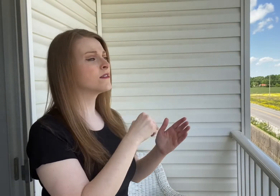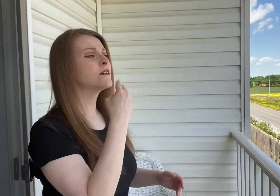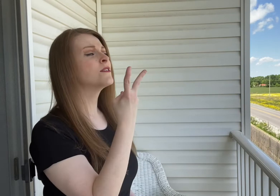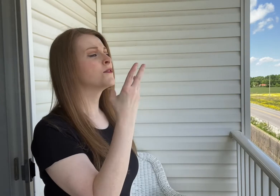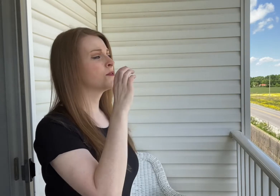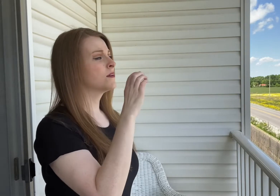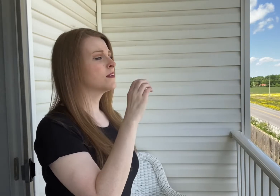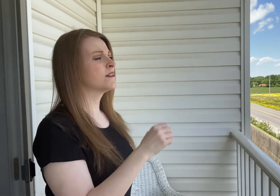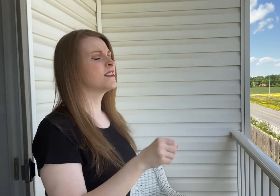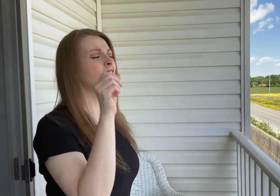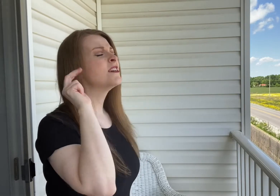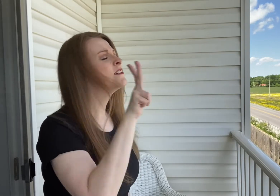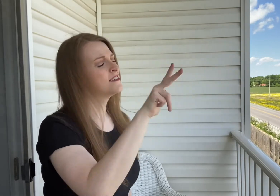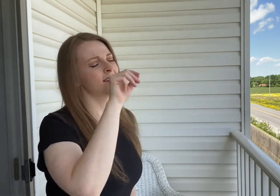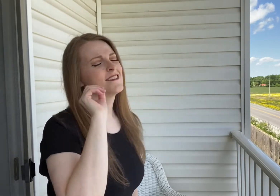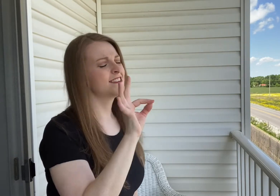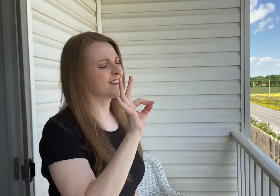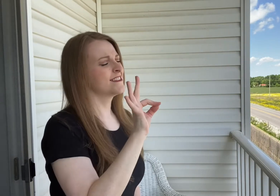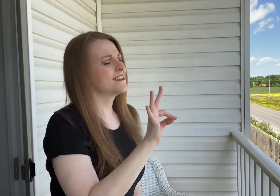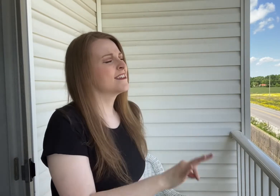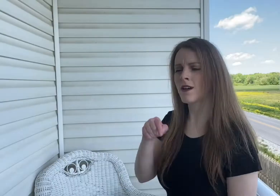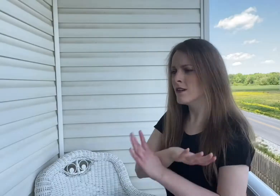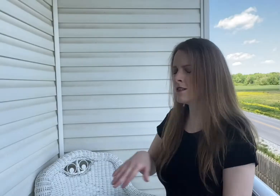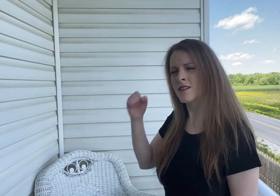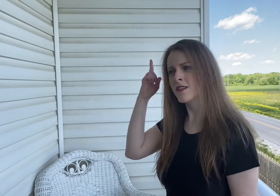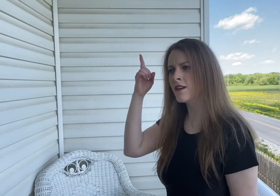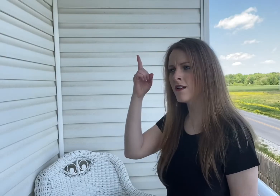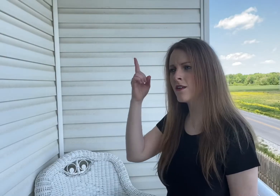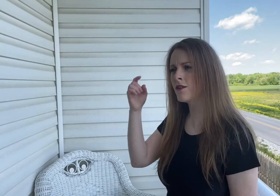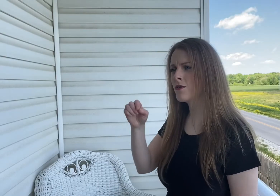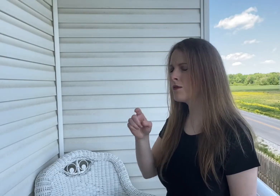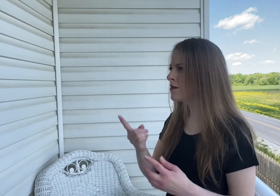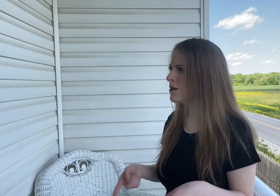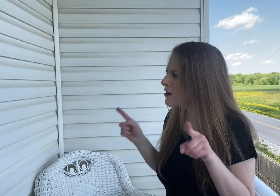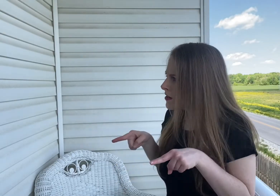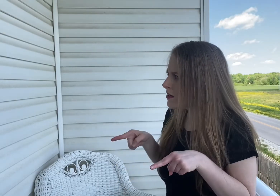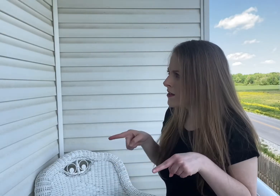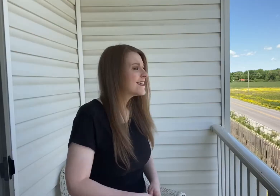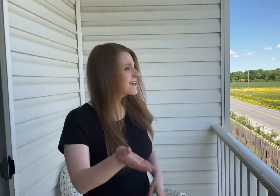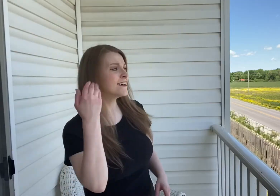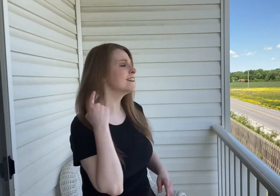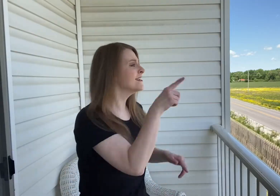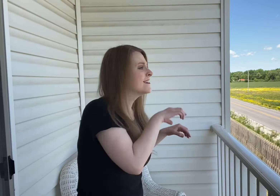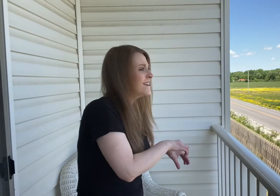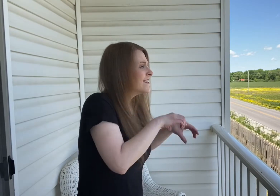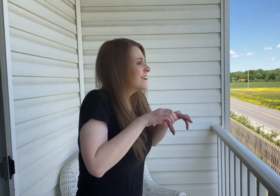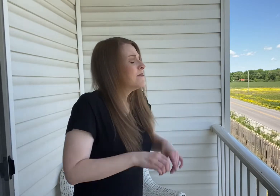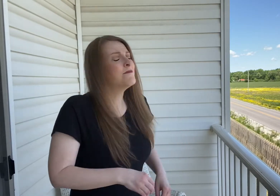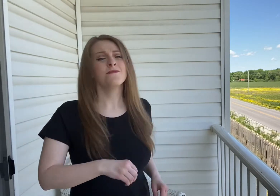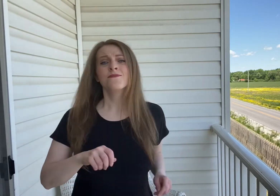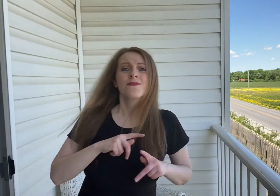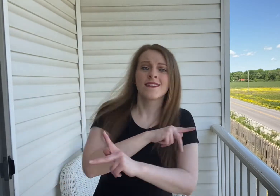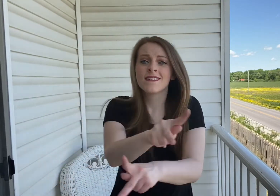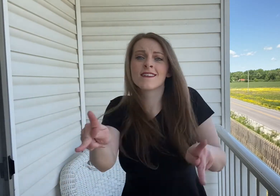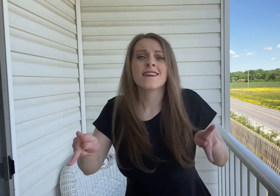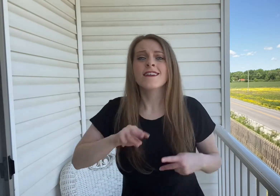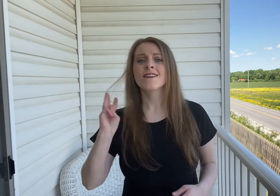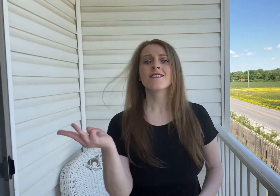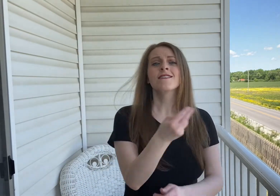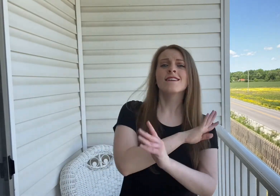4,582. 16,239. I don't understand. What happened? You did. There's a place where we don't